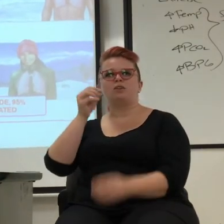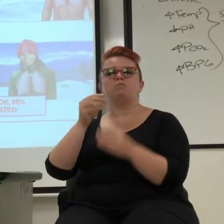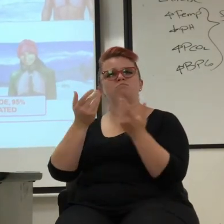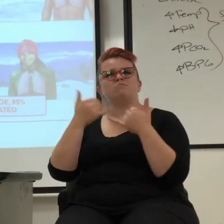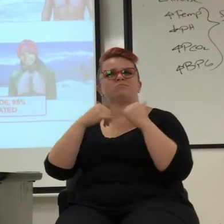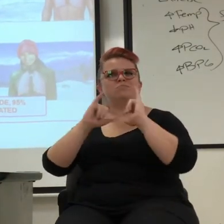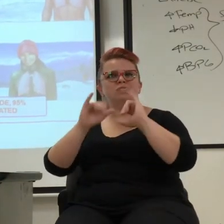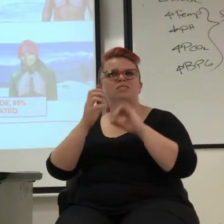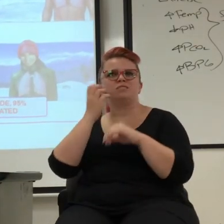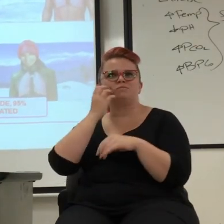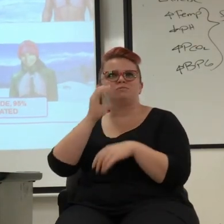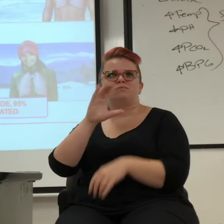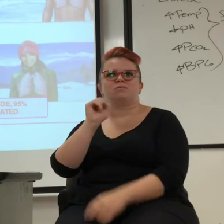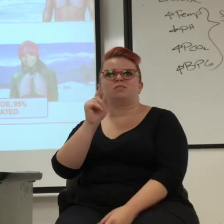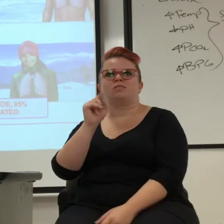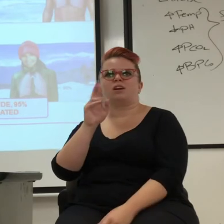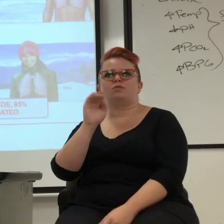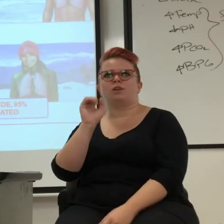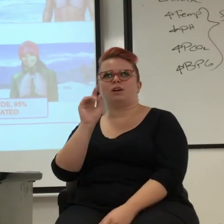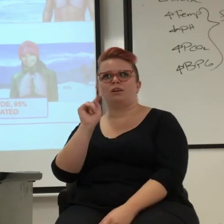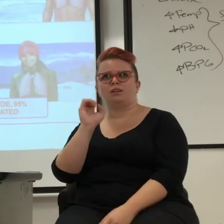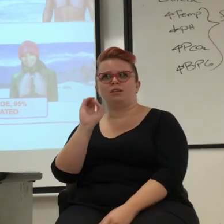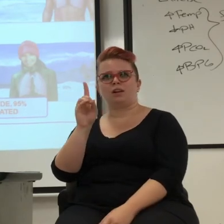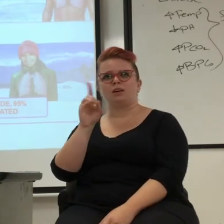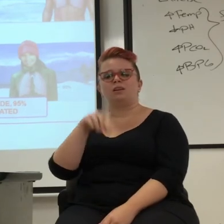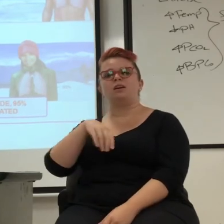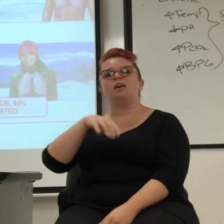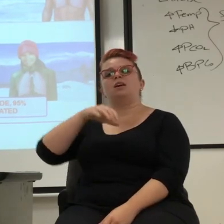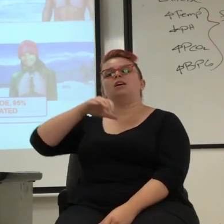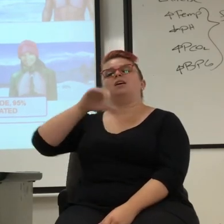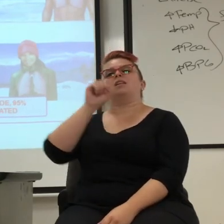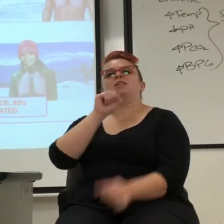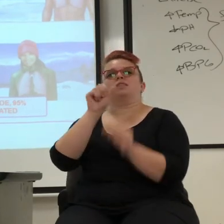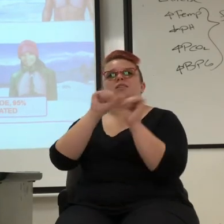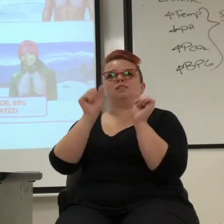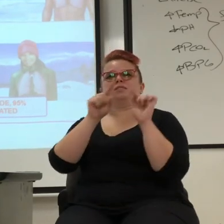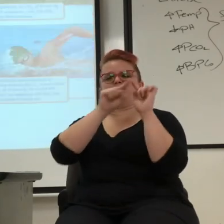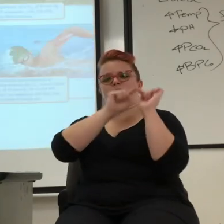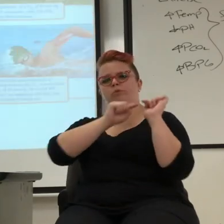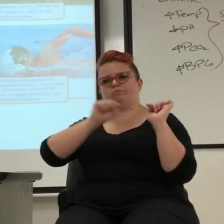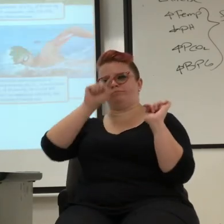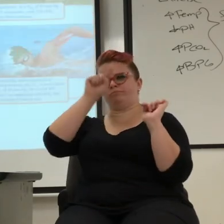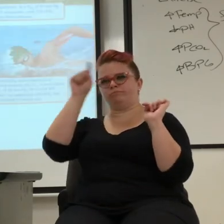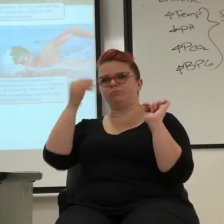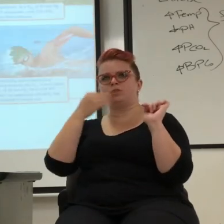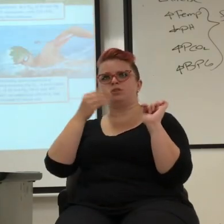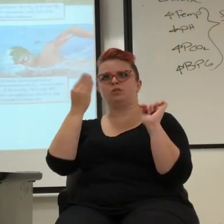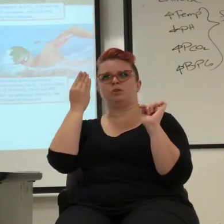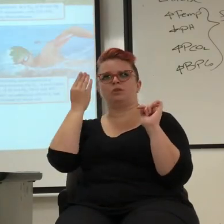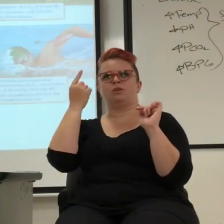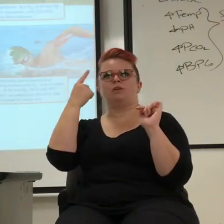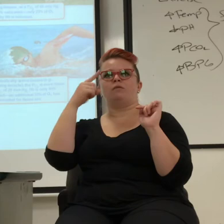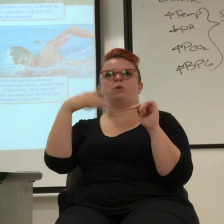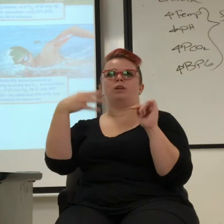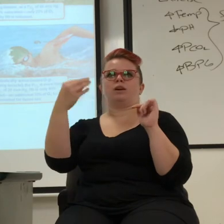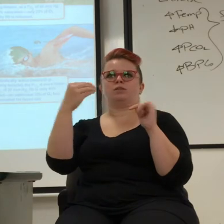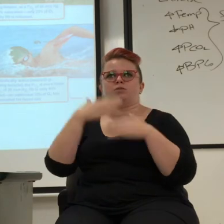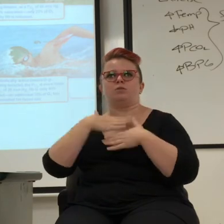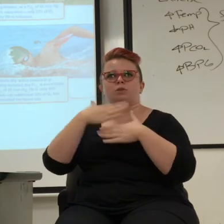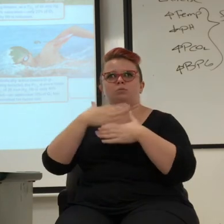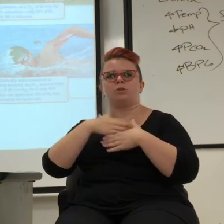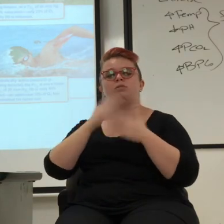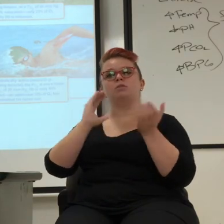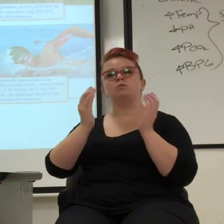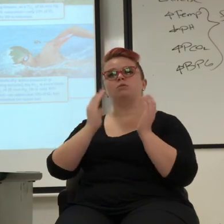The sigmoid curve, the plateau, is good for external respiration. Compare these two